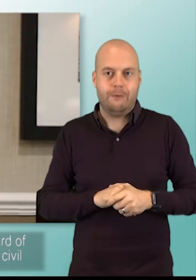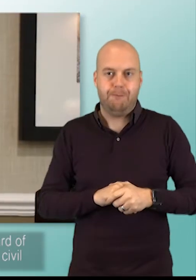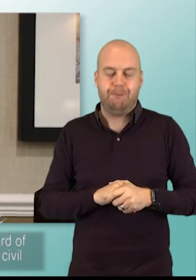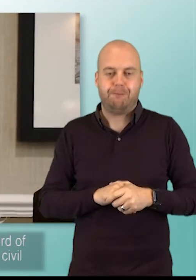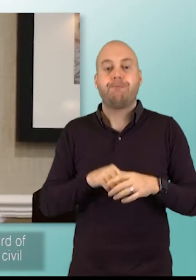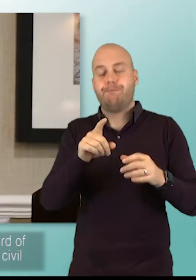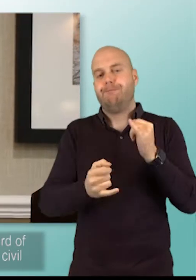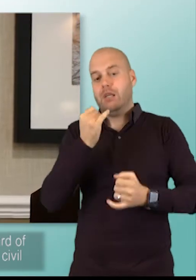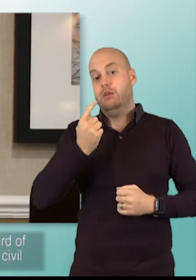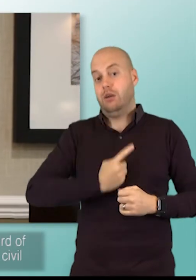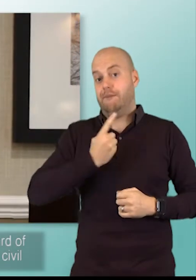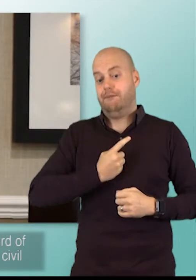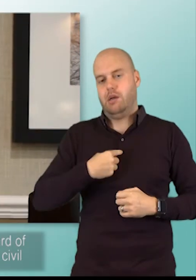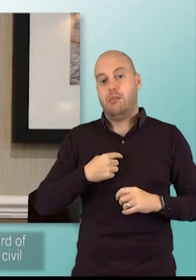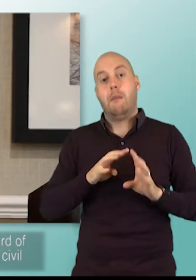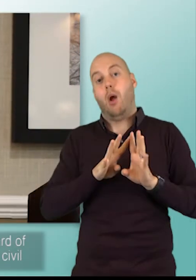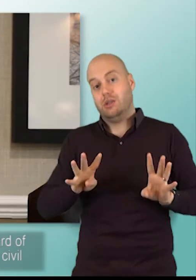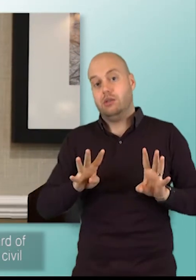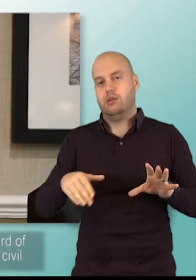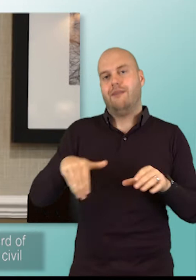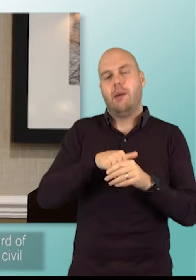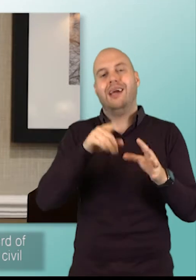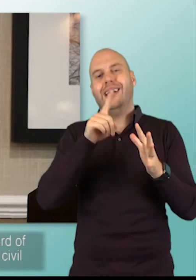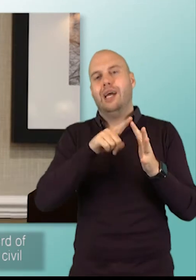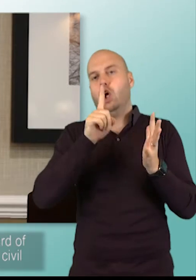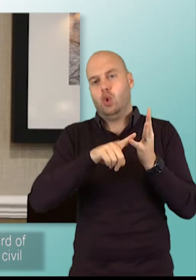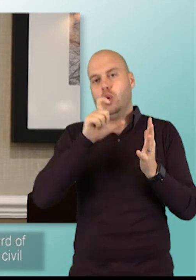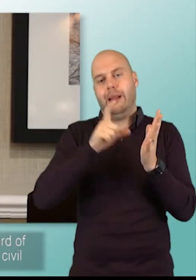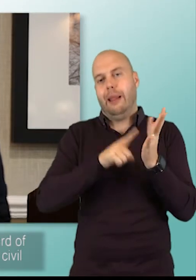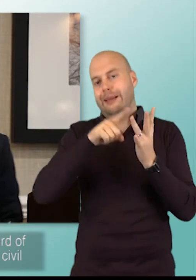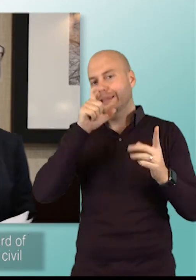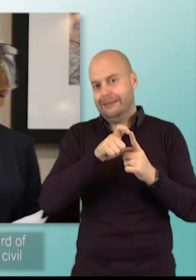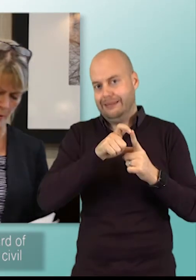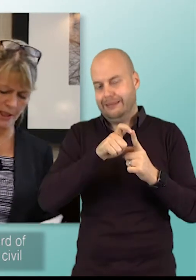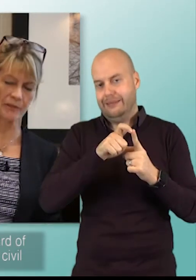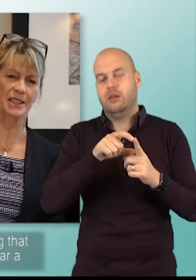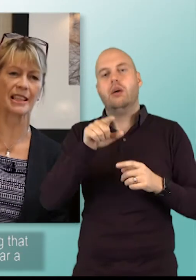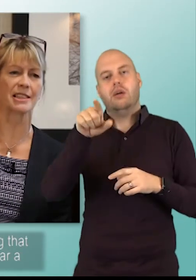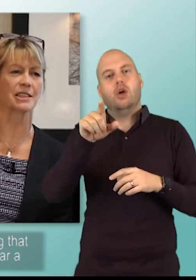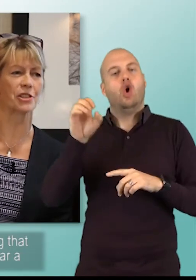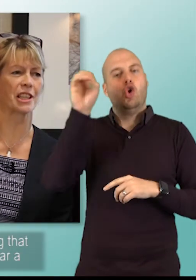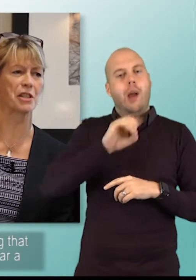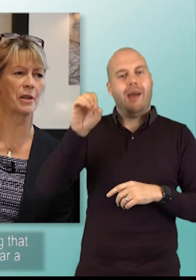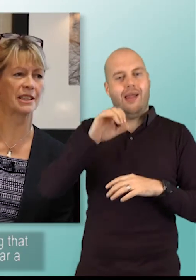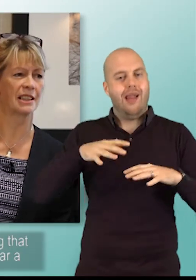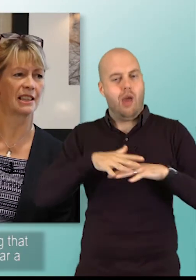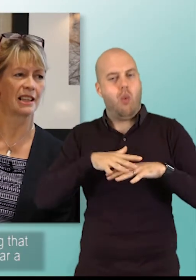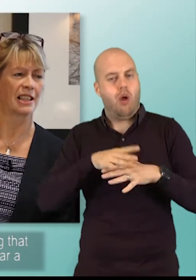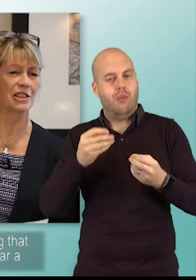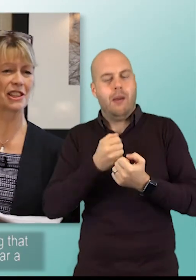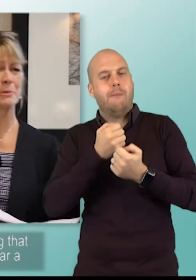Finally, I'm a board member myself. I sit on the board of Euclid, which is a European network to empower civil society and social